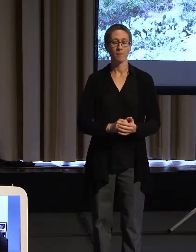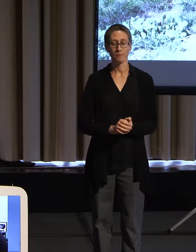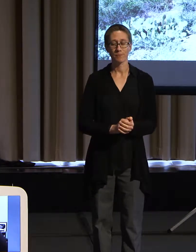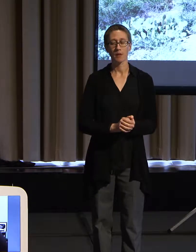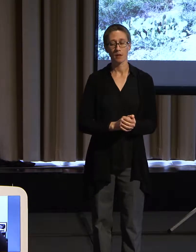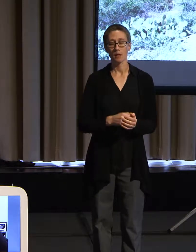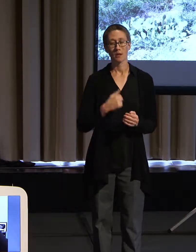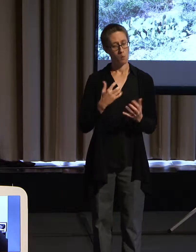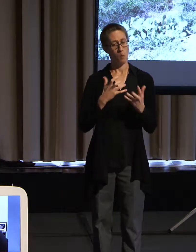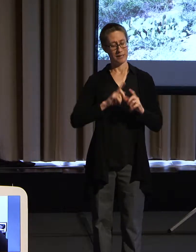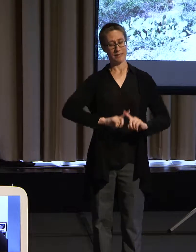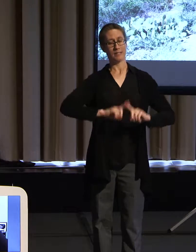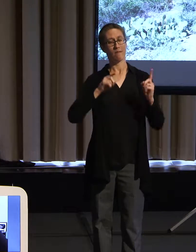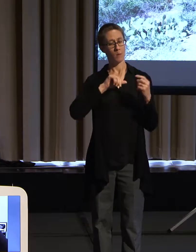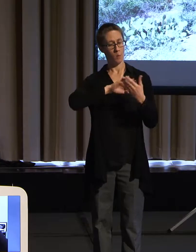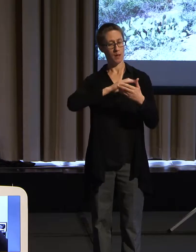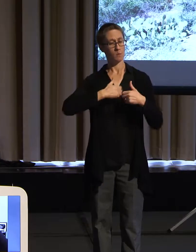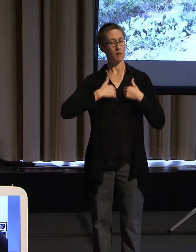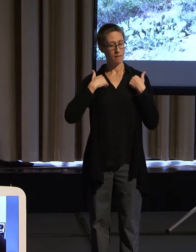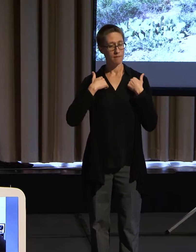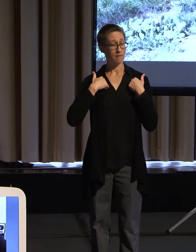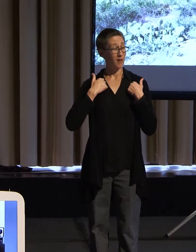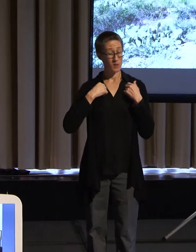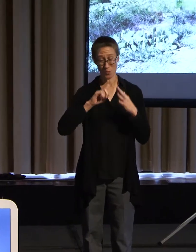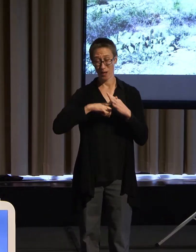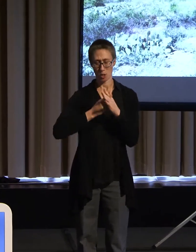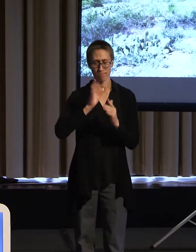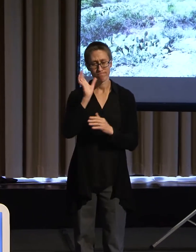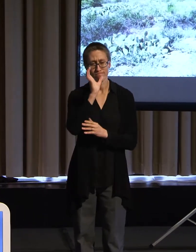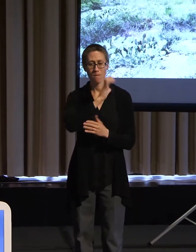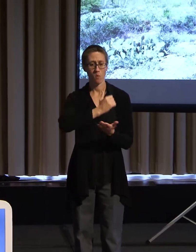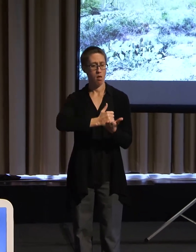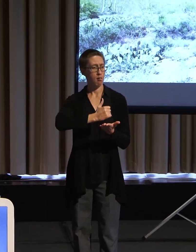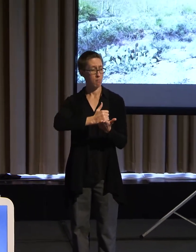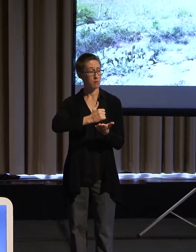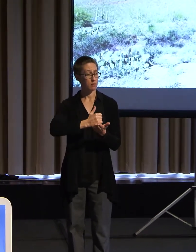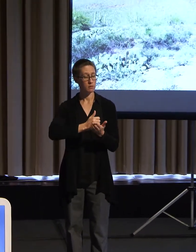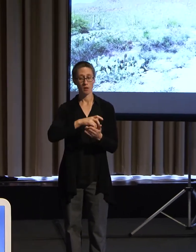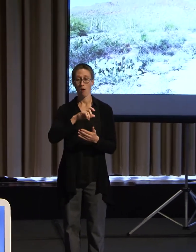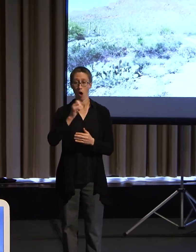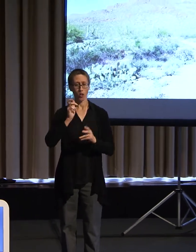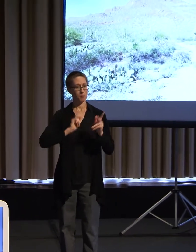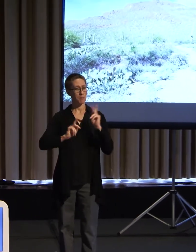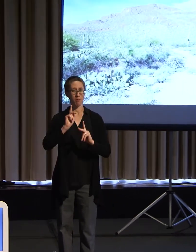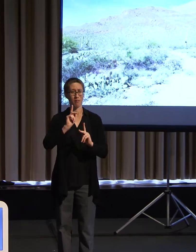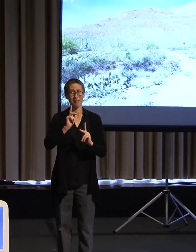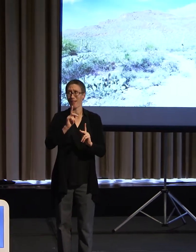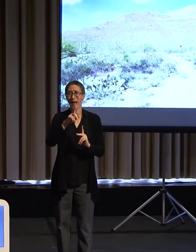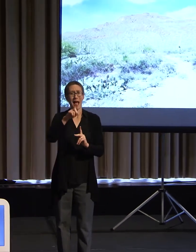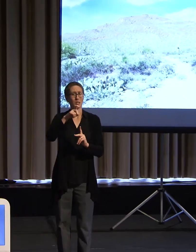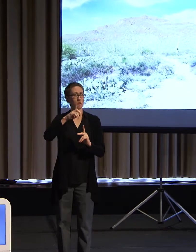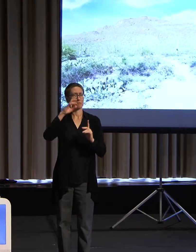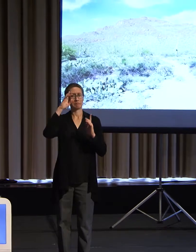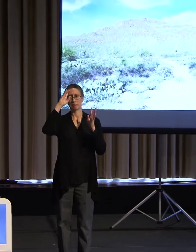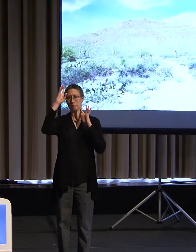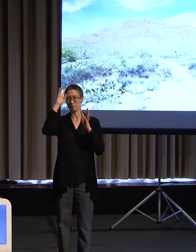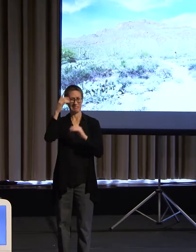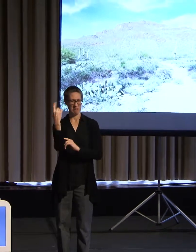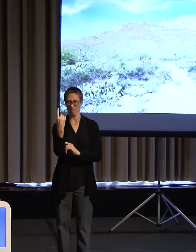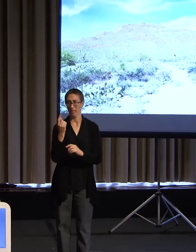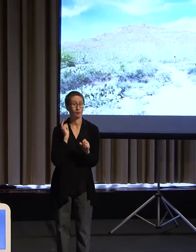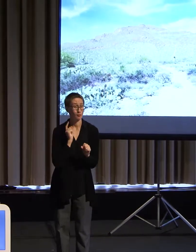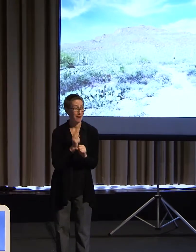live. I began searching for help. Other people had to have come up with tactics, right? So I began reading self-help books,